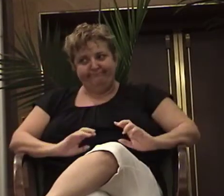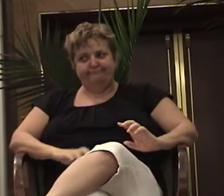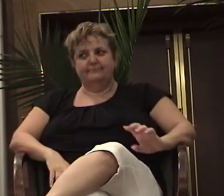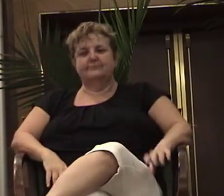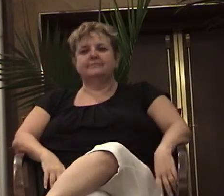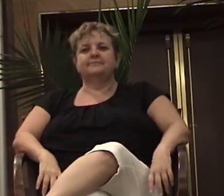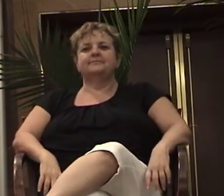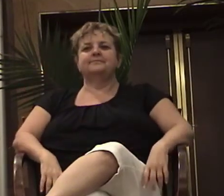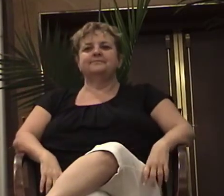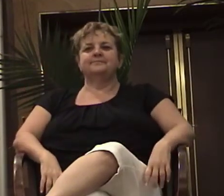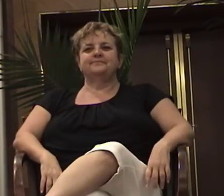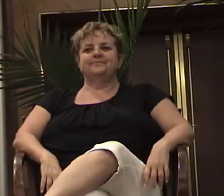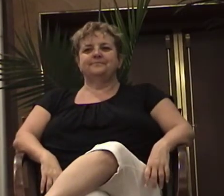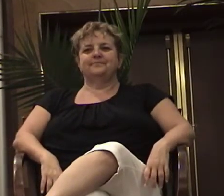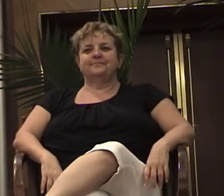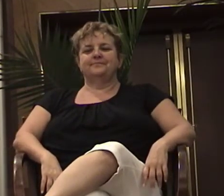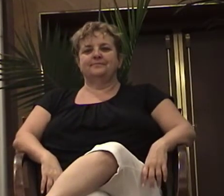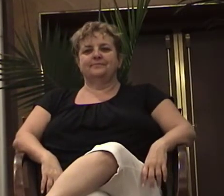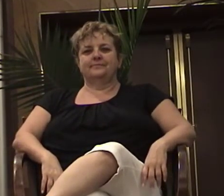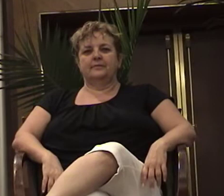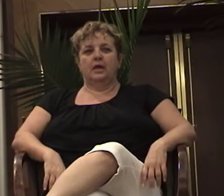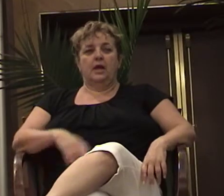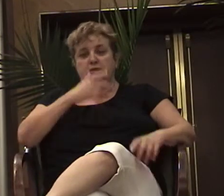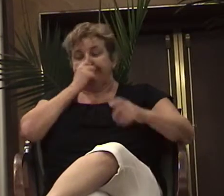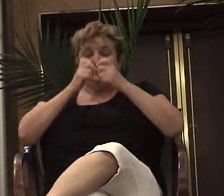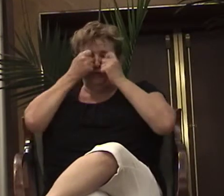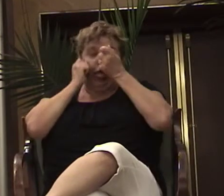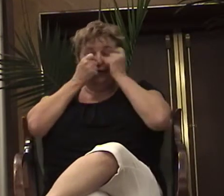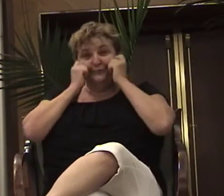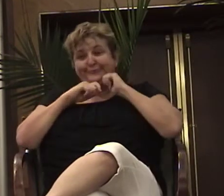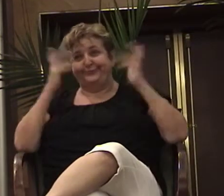Follow directions. I'll just wipe with both of them. Thank you, Garrett.